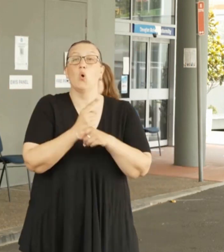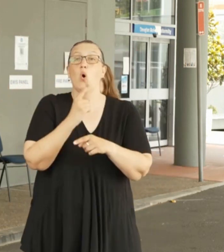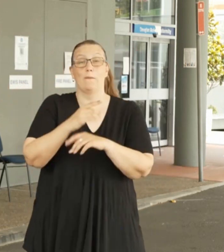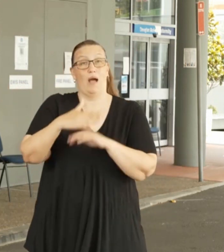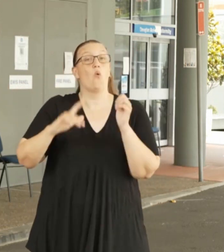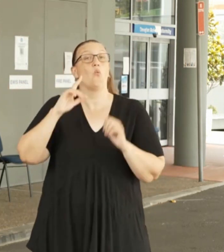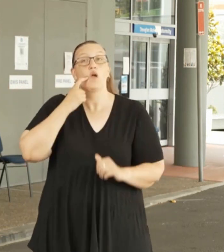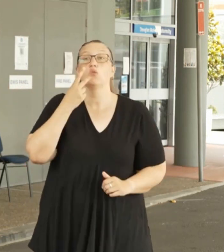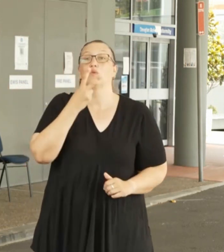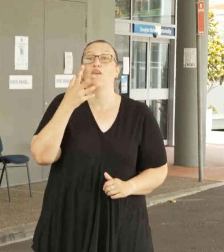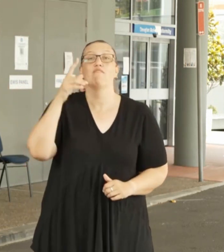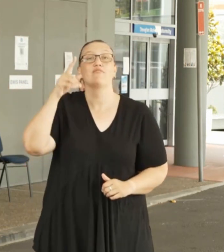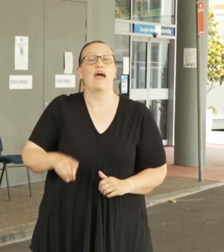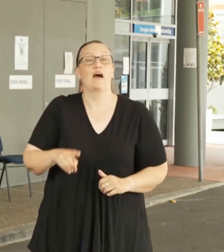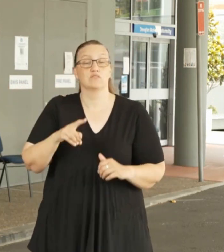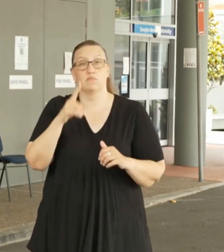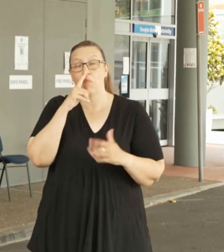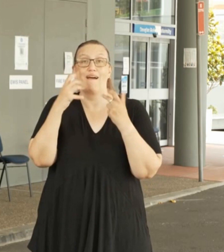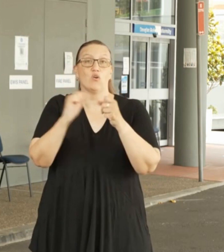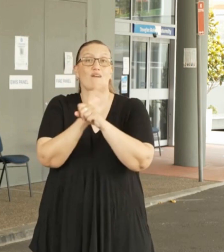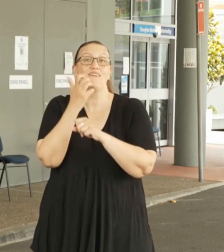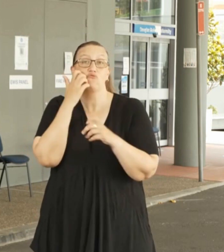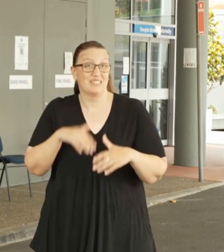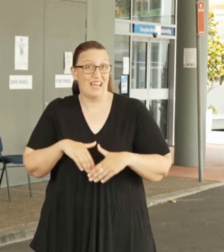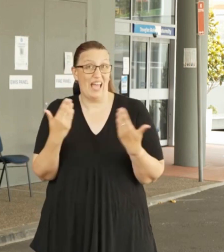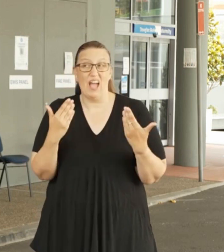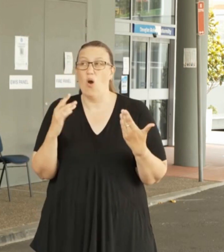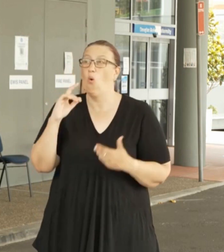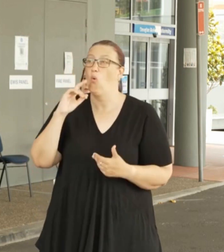25,000 cases a day. Would you be open to releasing the